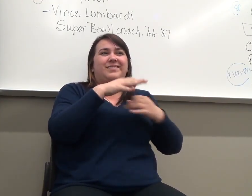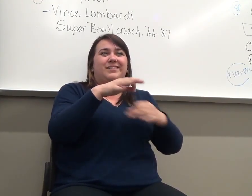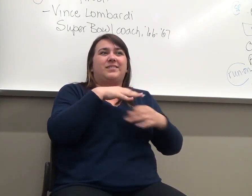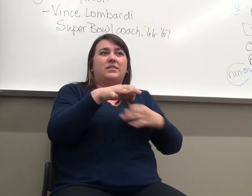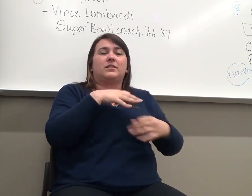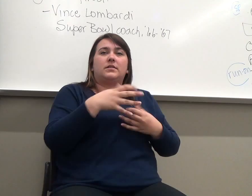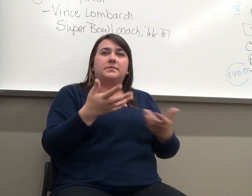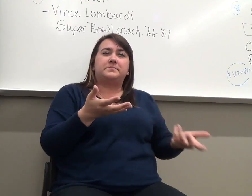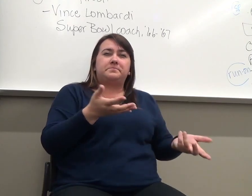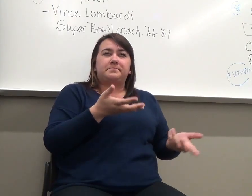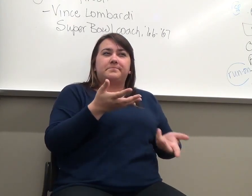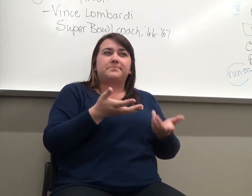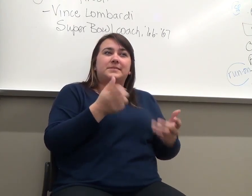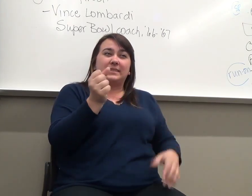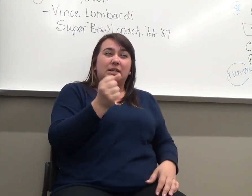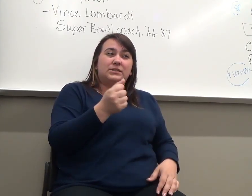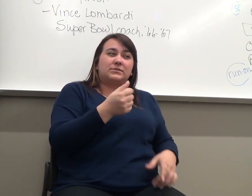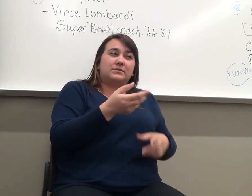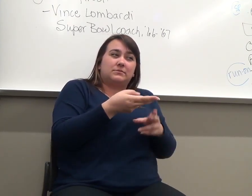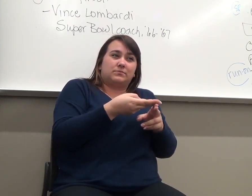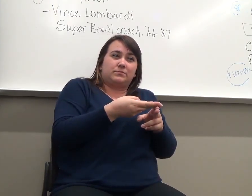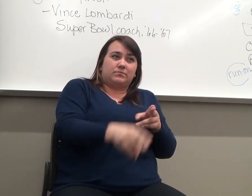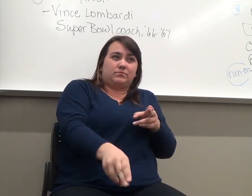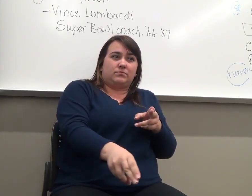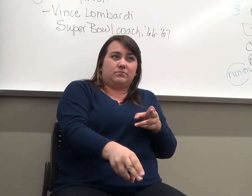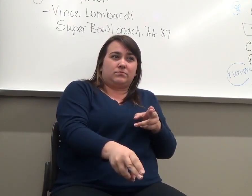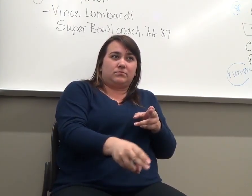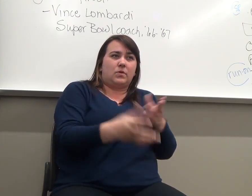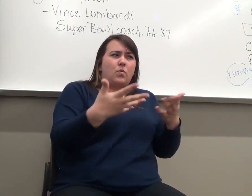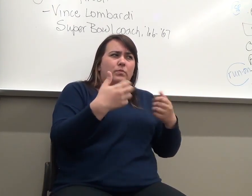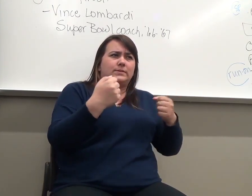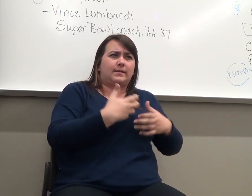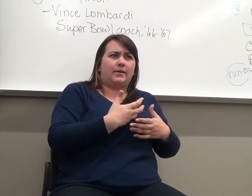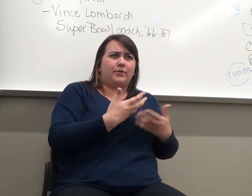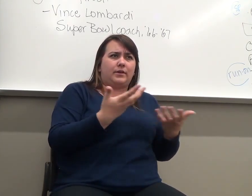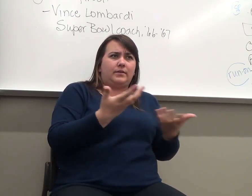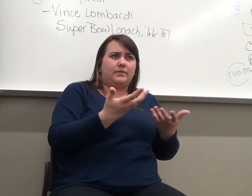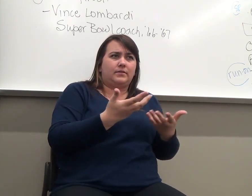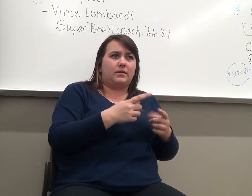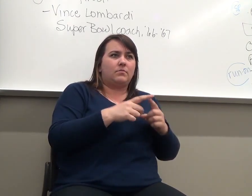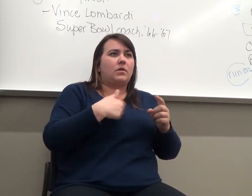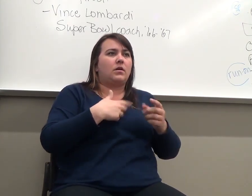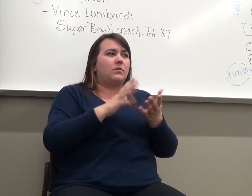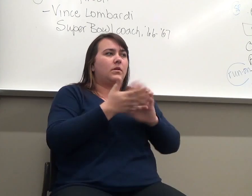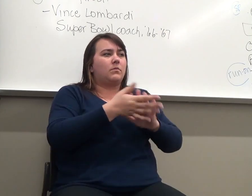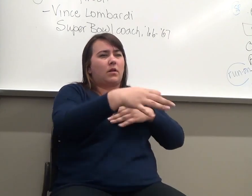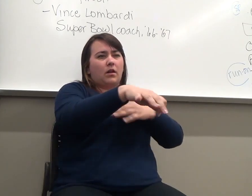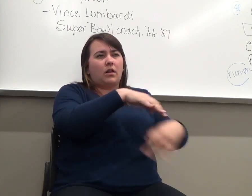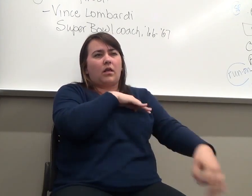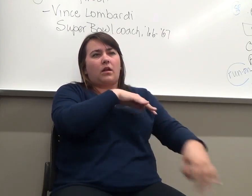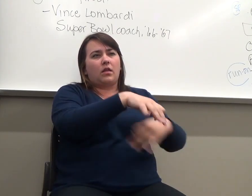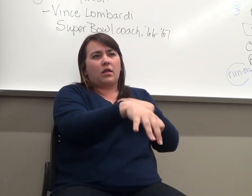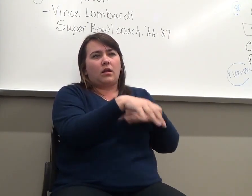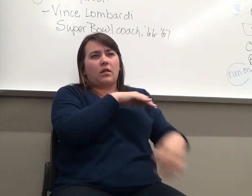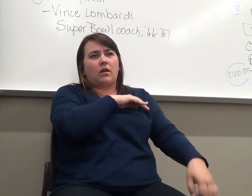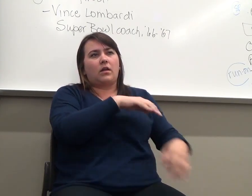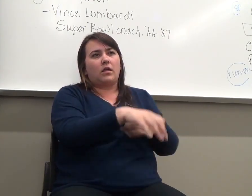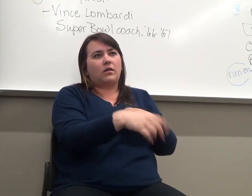to have one to talk about. It wasn't exactly perfect. So remember, she went on through she was sick, and the